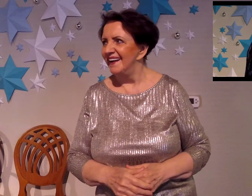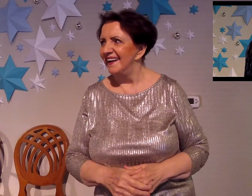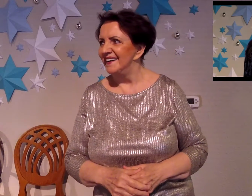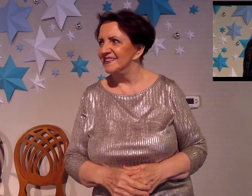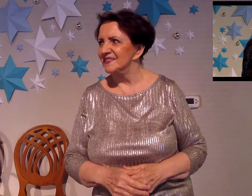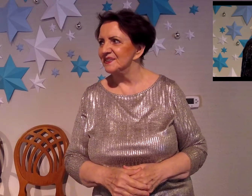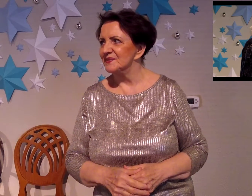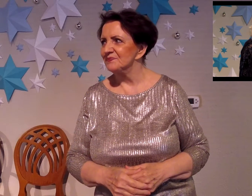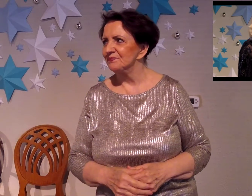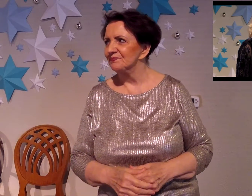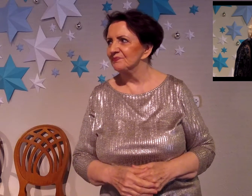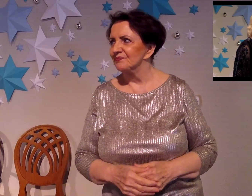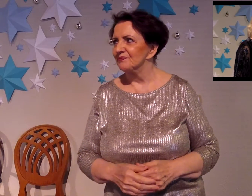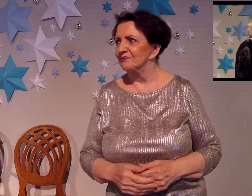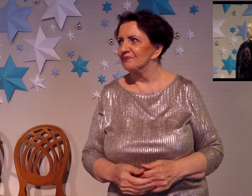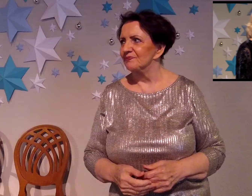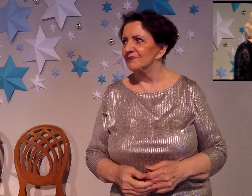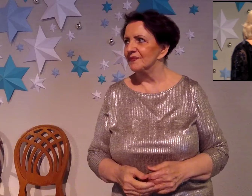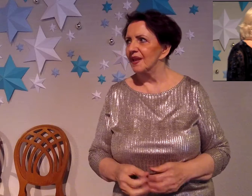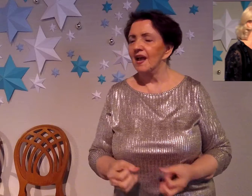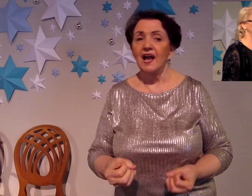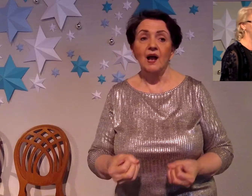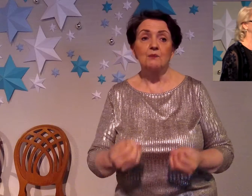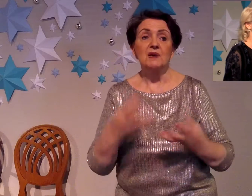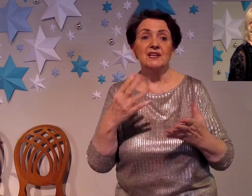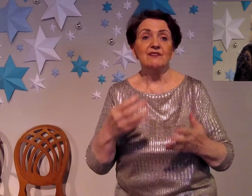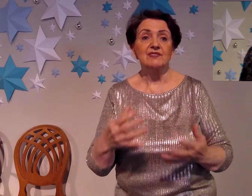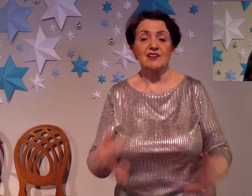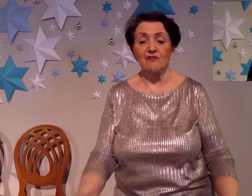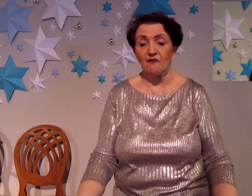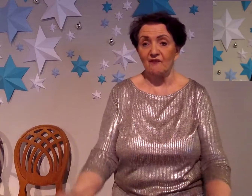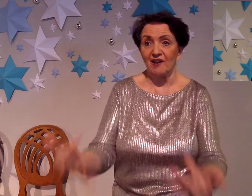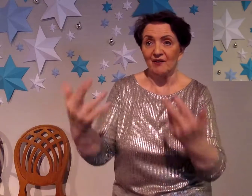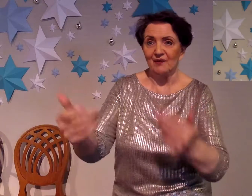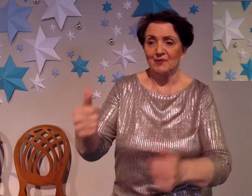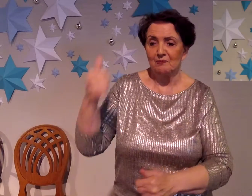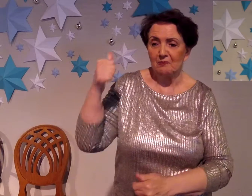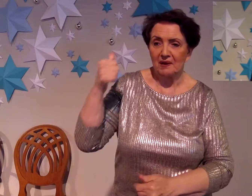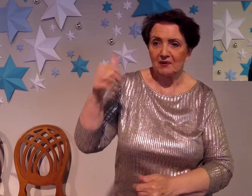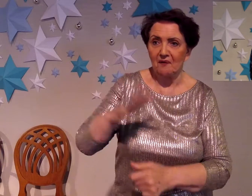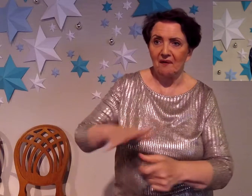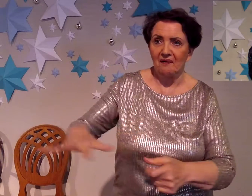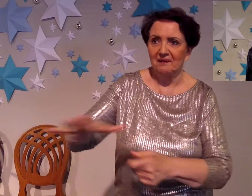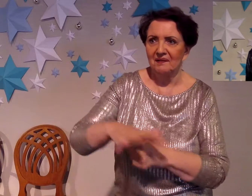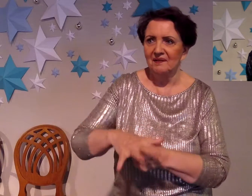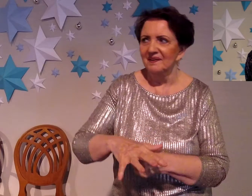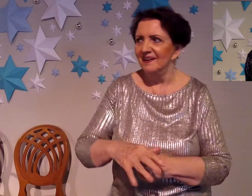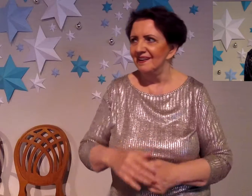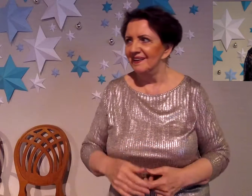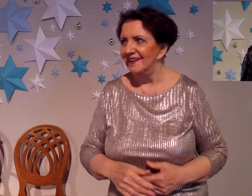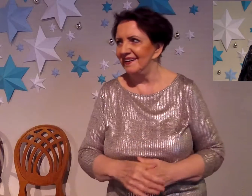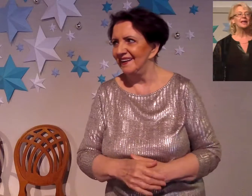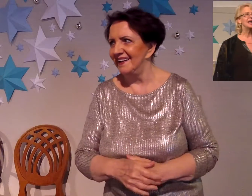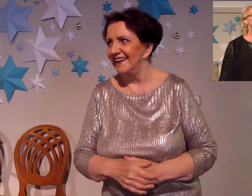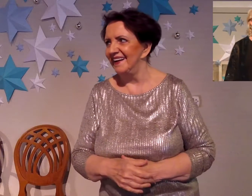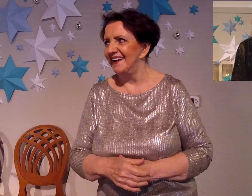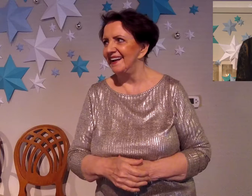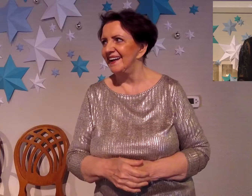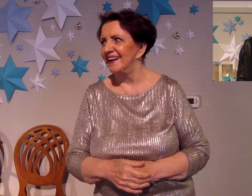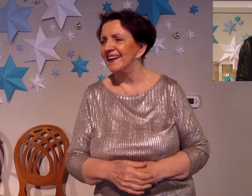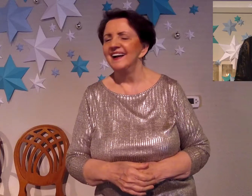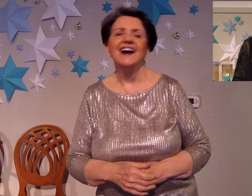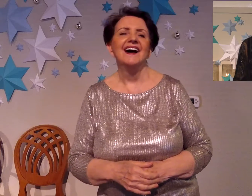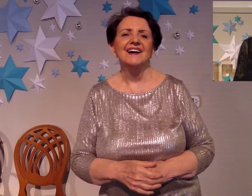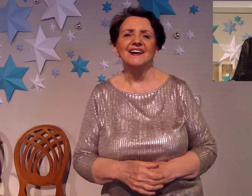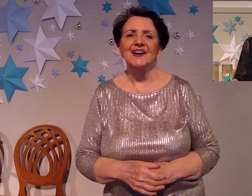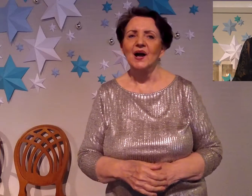right? How many of us light bonfires in our backyard? Oh wait, I don't even have a backyard. I light the bonfire on my little patio. And I